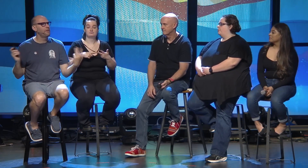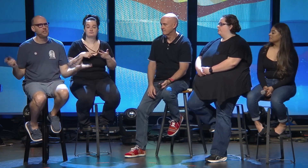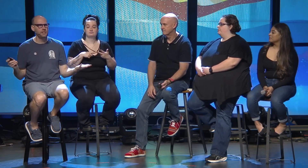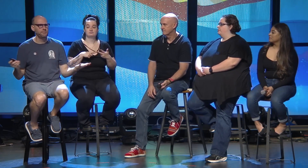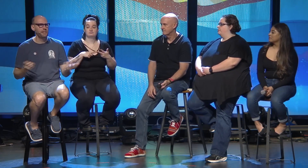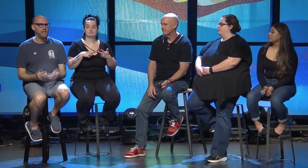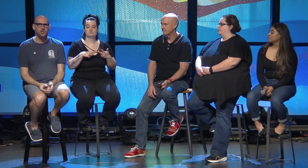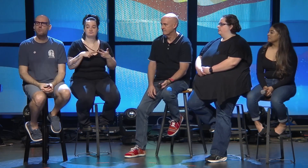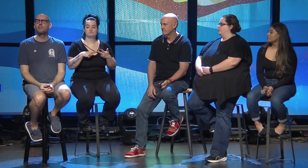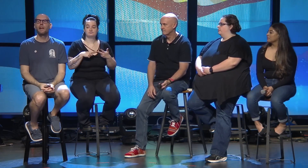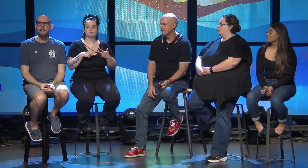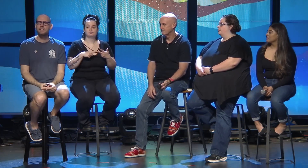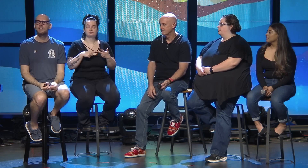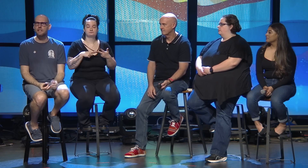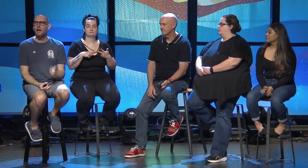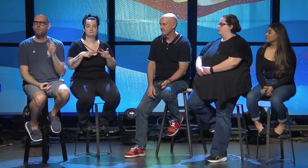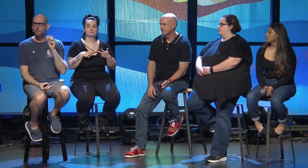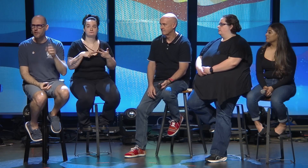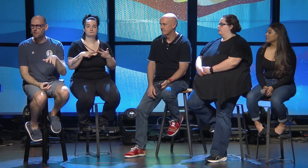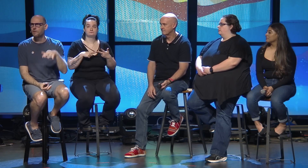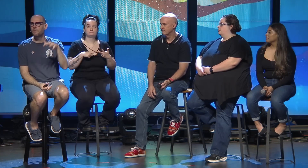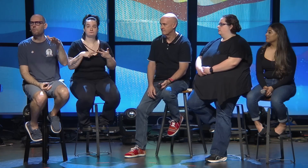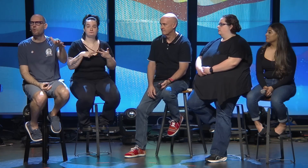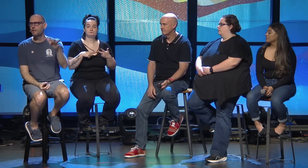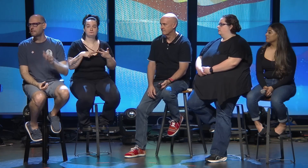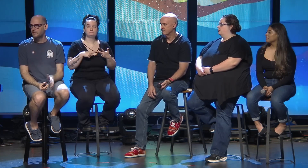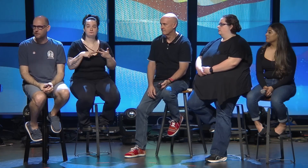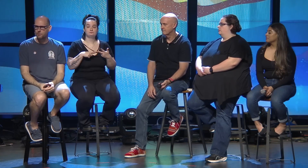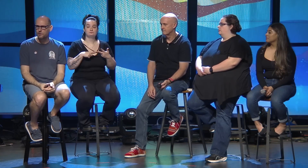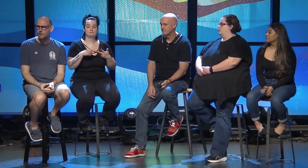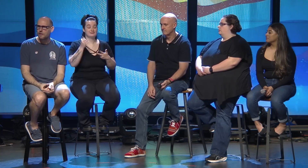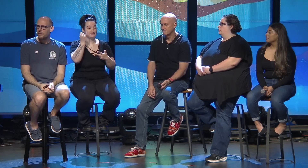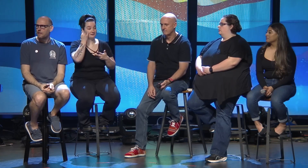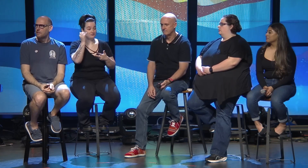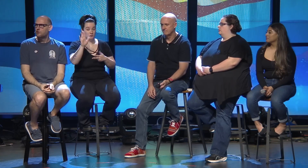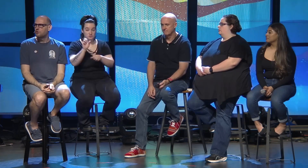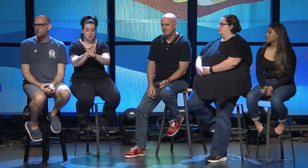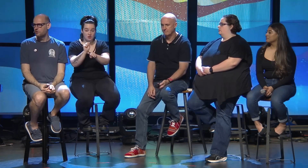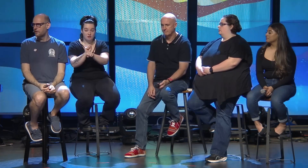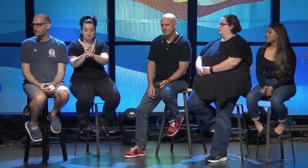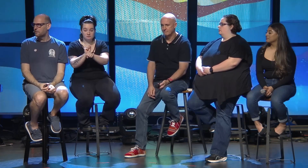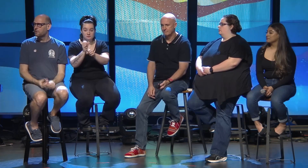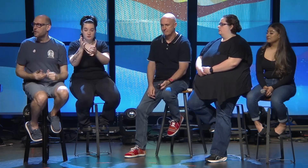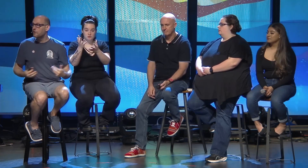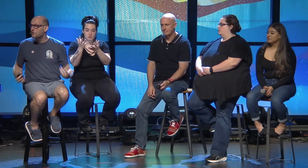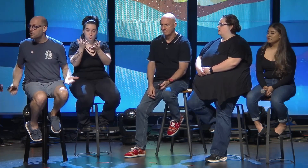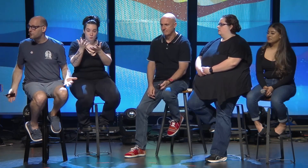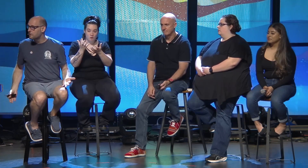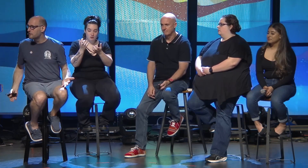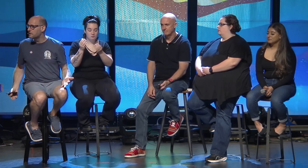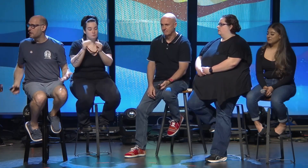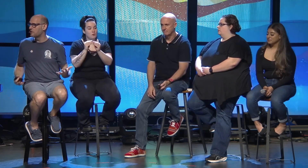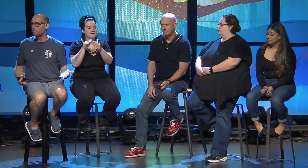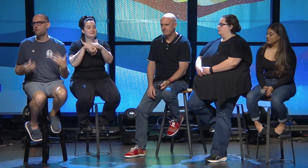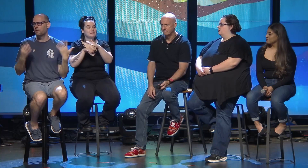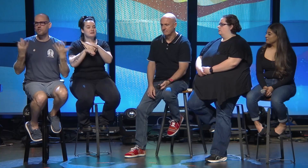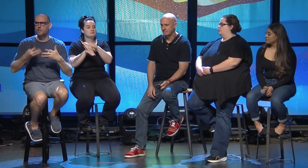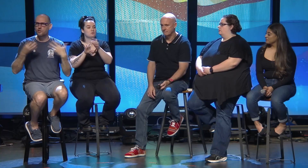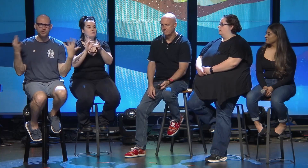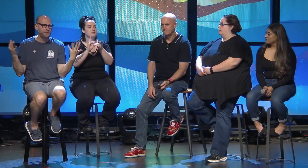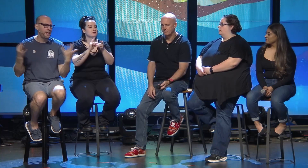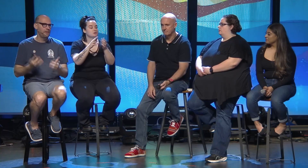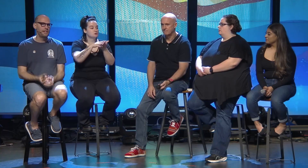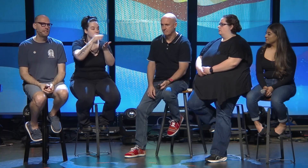in a profession and you would like to see that profession become more accessible to students, particularly students in